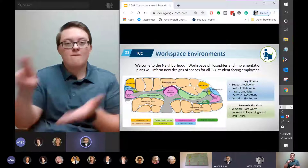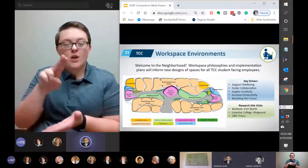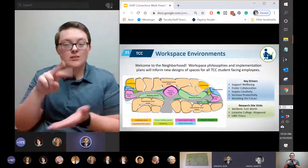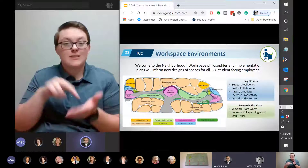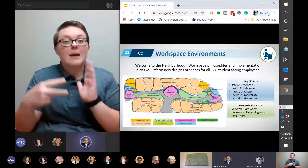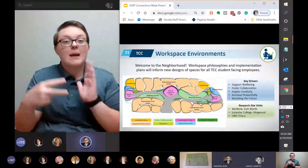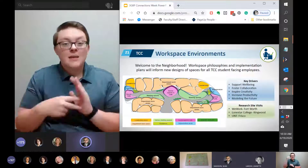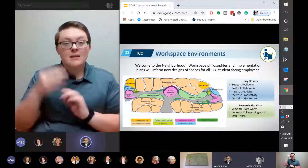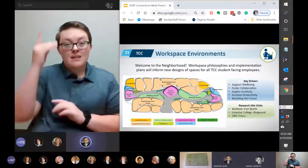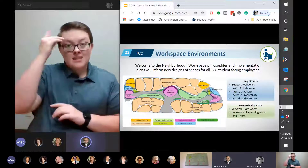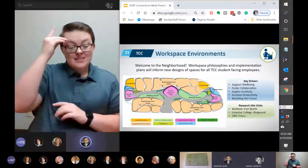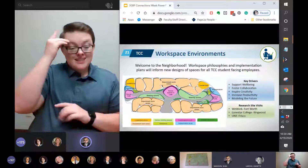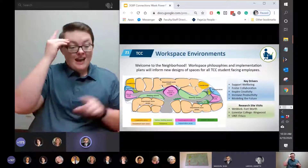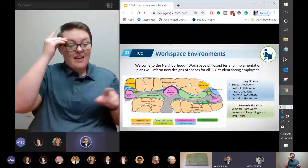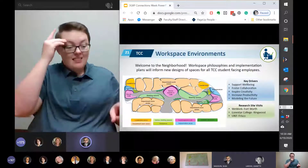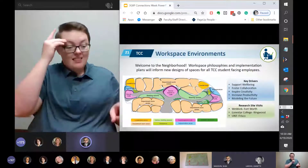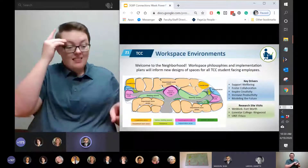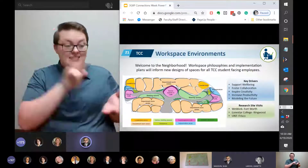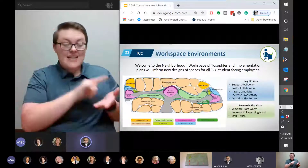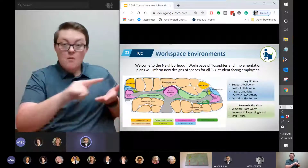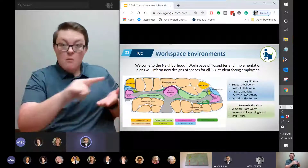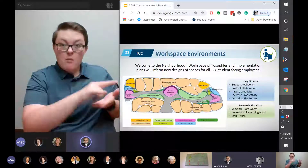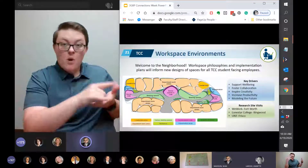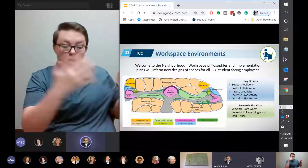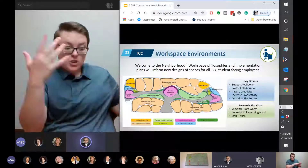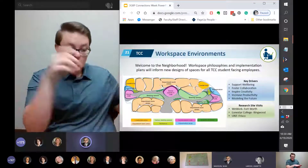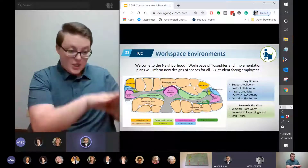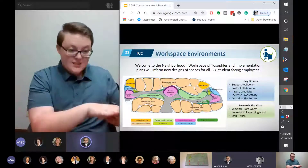to navigate a snowy